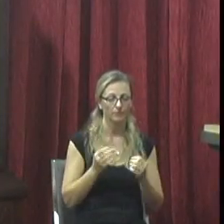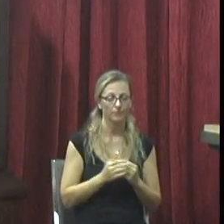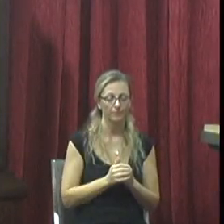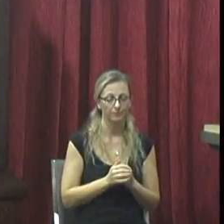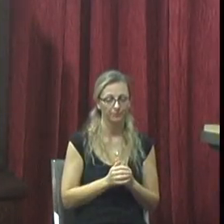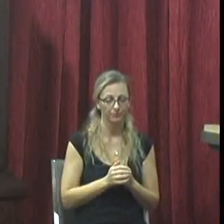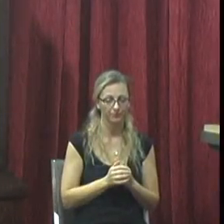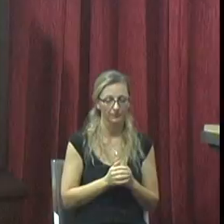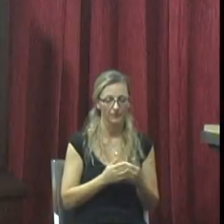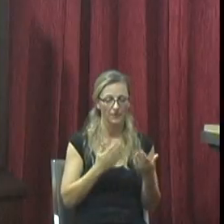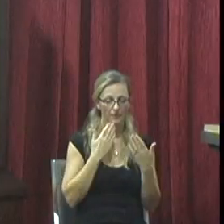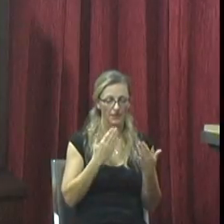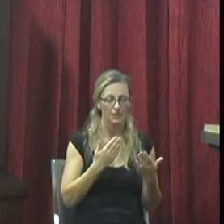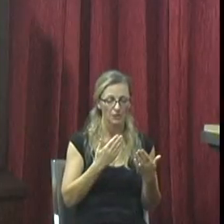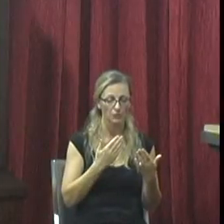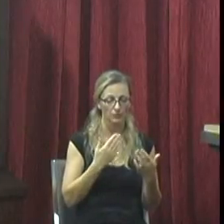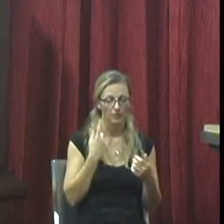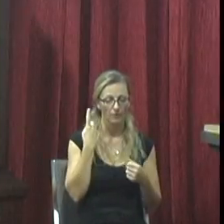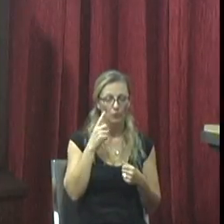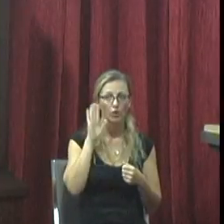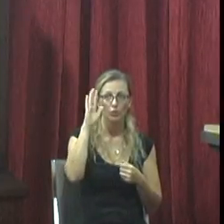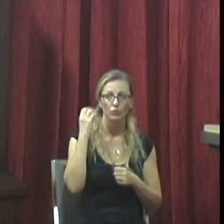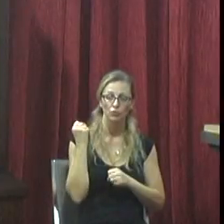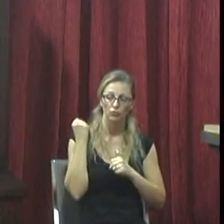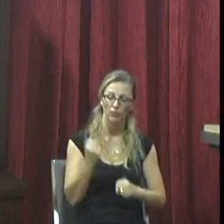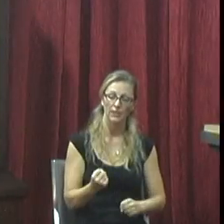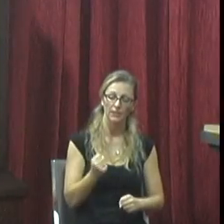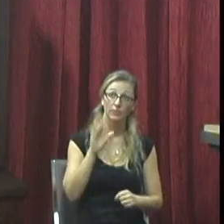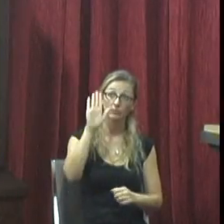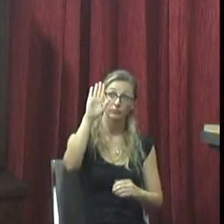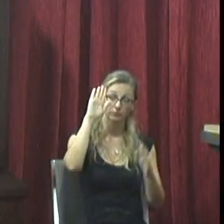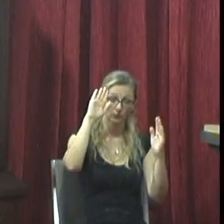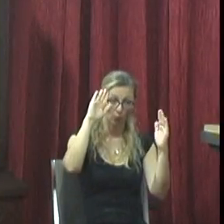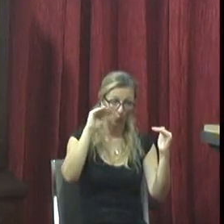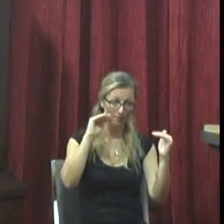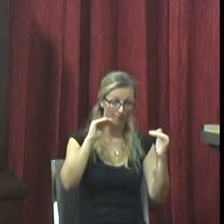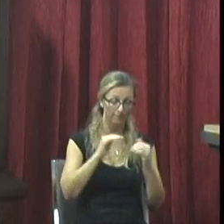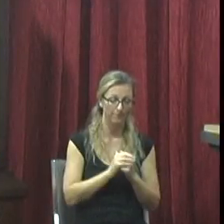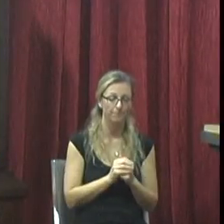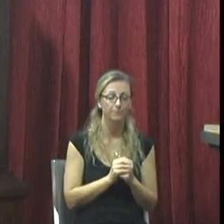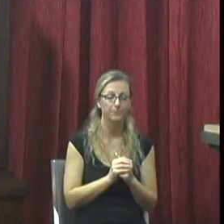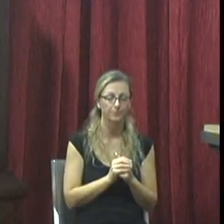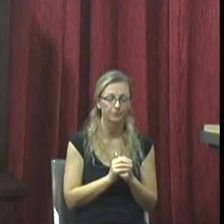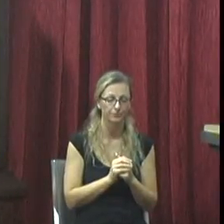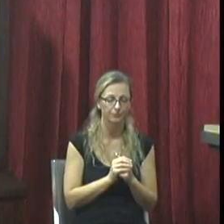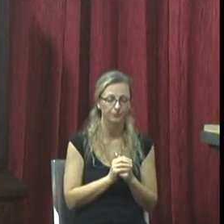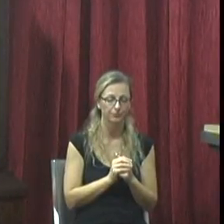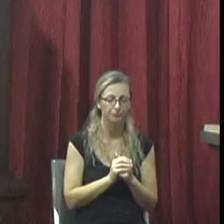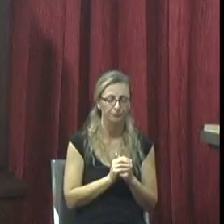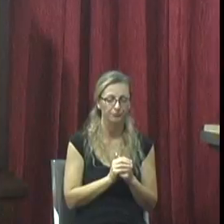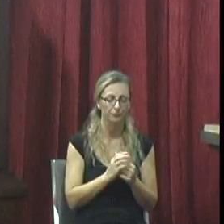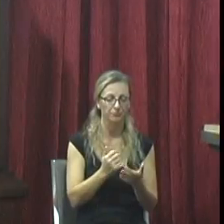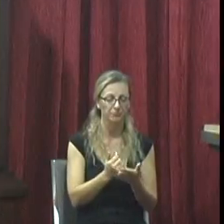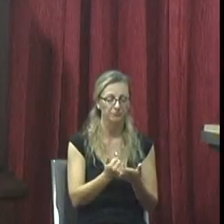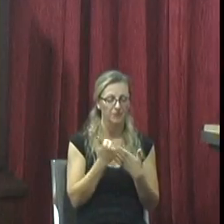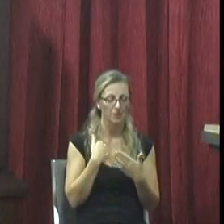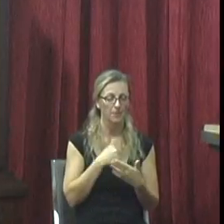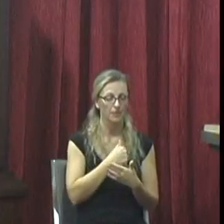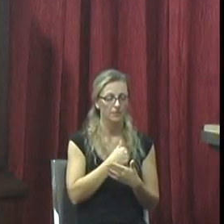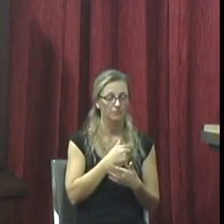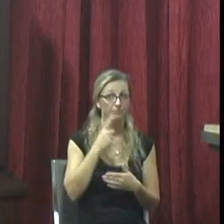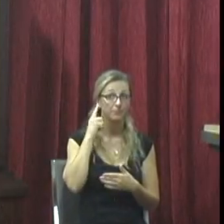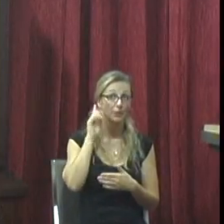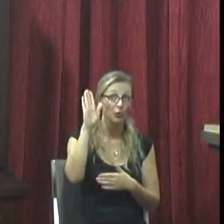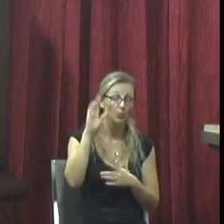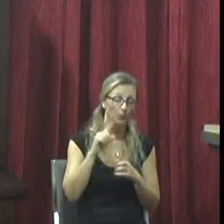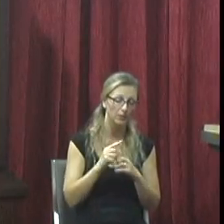us strength and hope. And we just pray, Father, you would open up our ears to receive what you have for us today.